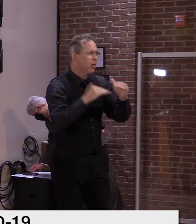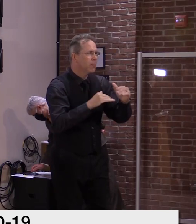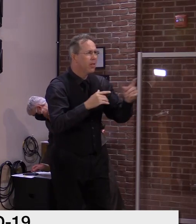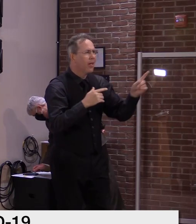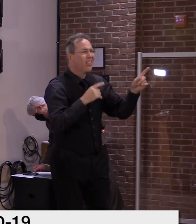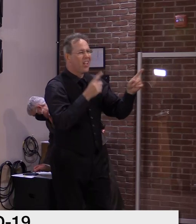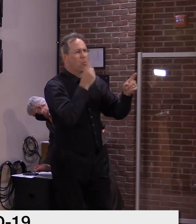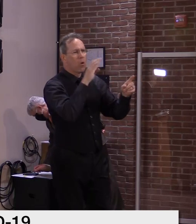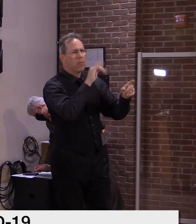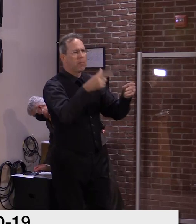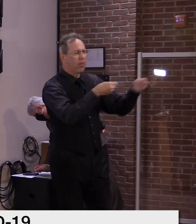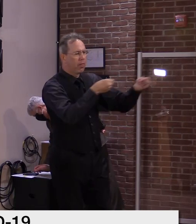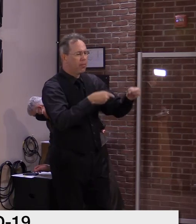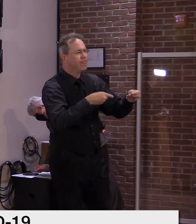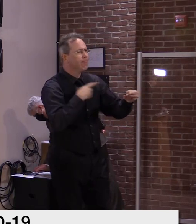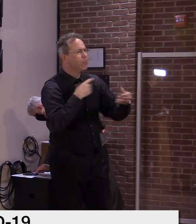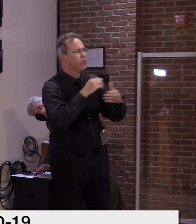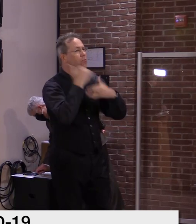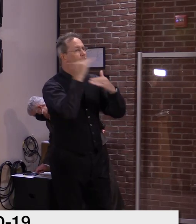Wilson Ray, the AP.